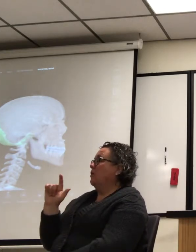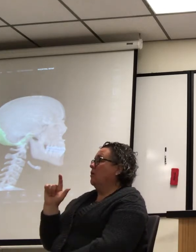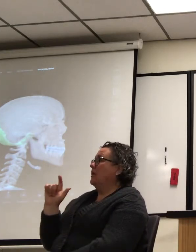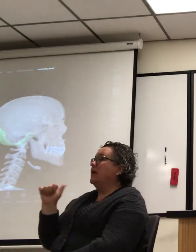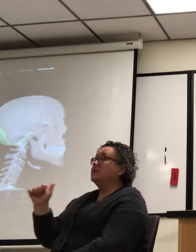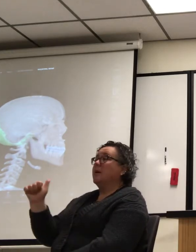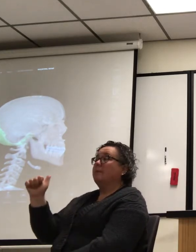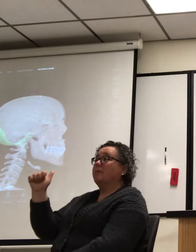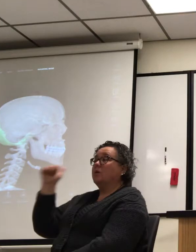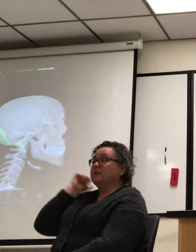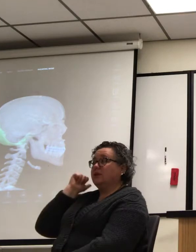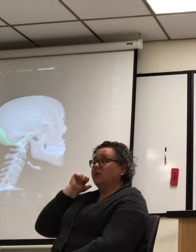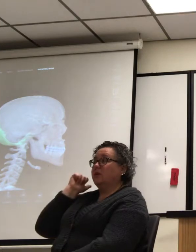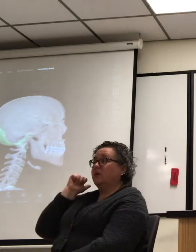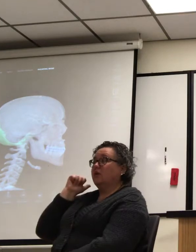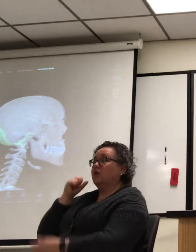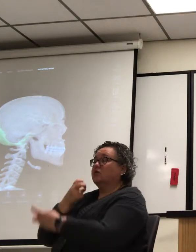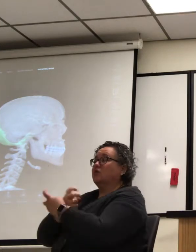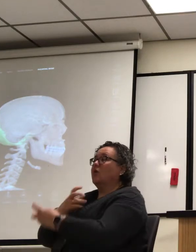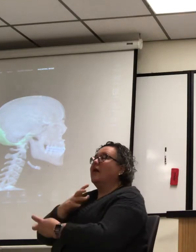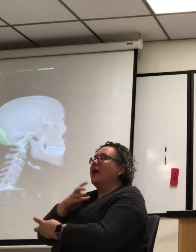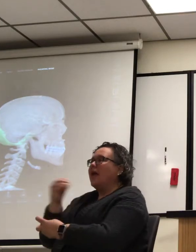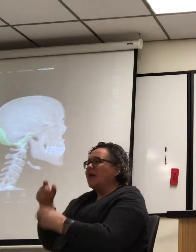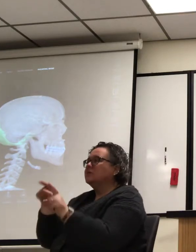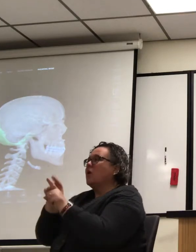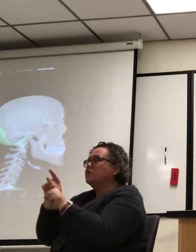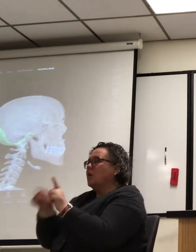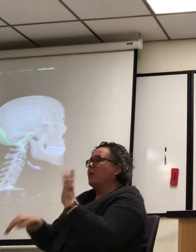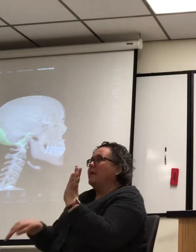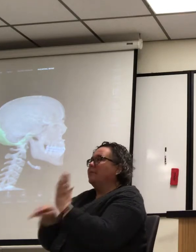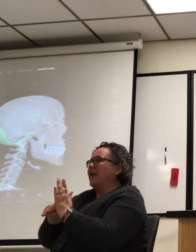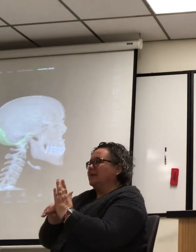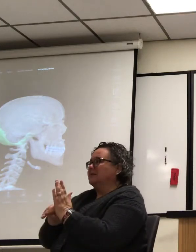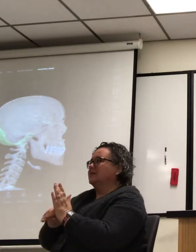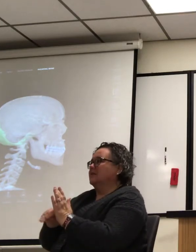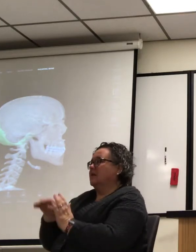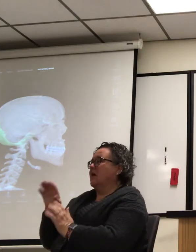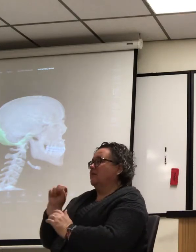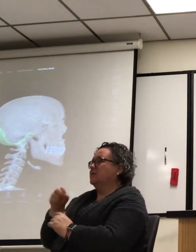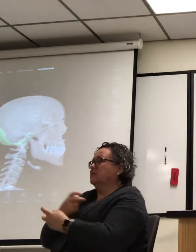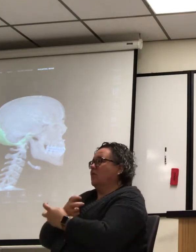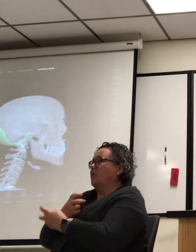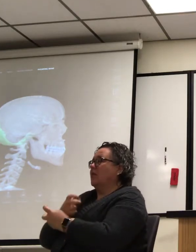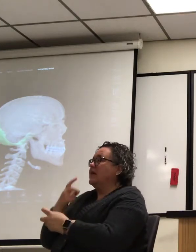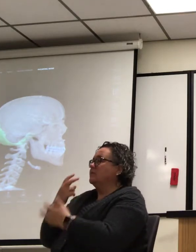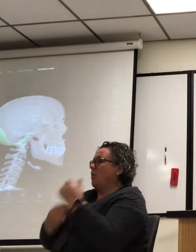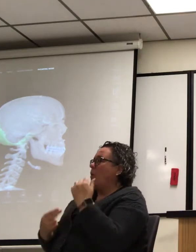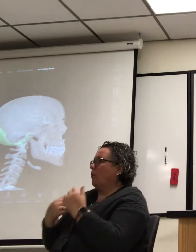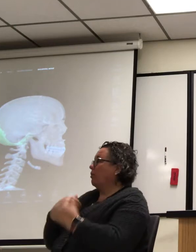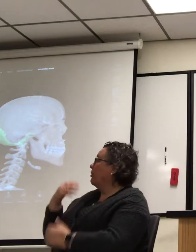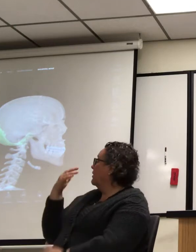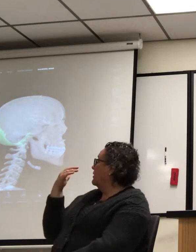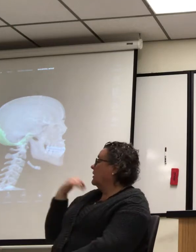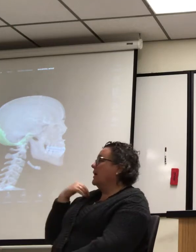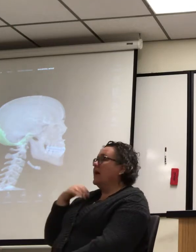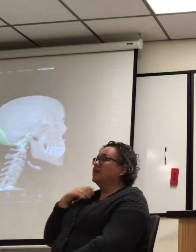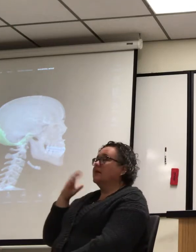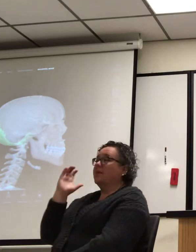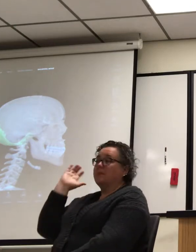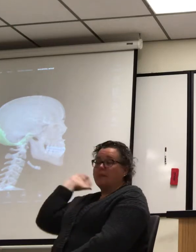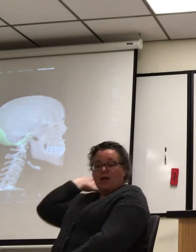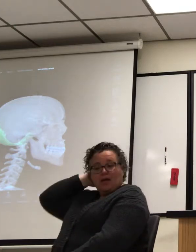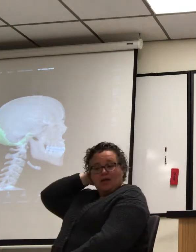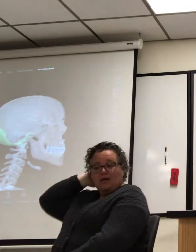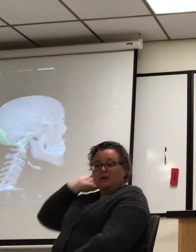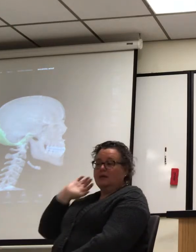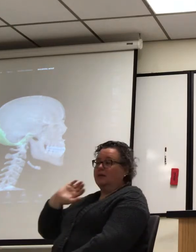posterior skull and base of skull? Look at the fade out. It's the base of your skull as well as the back of your skull. Okay.